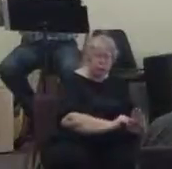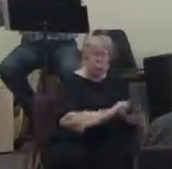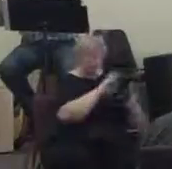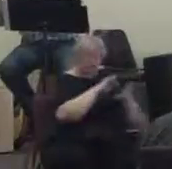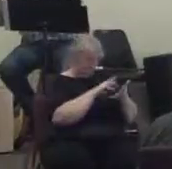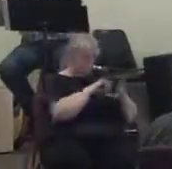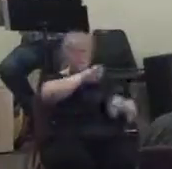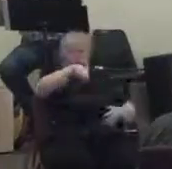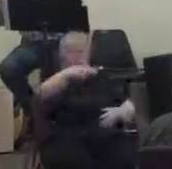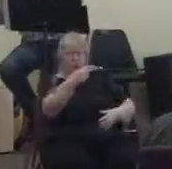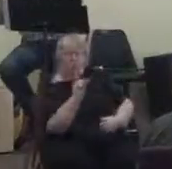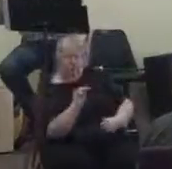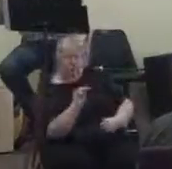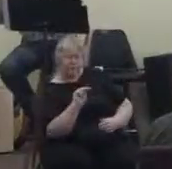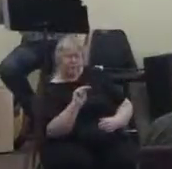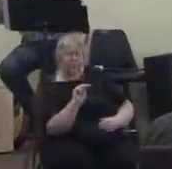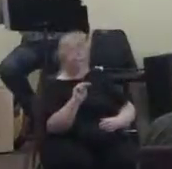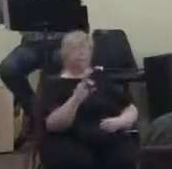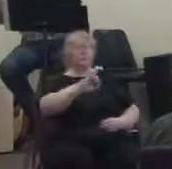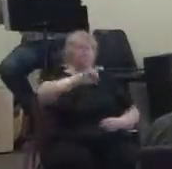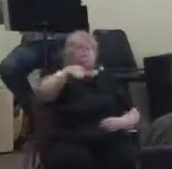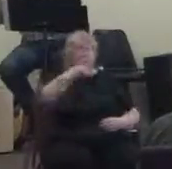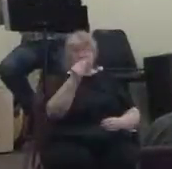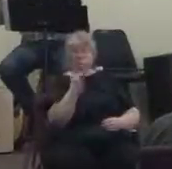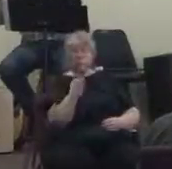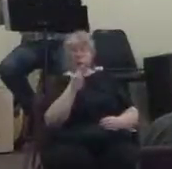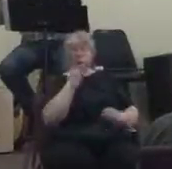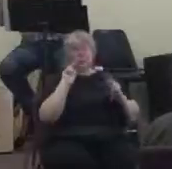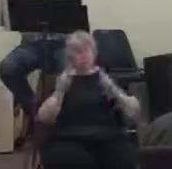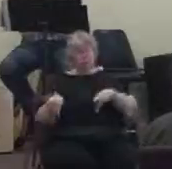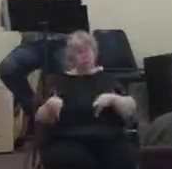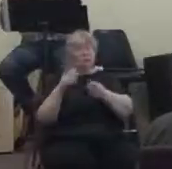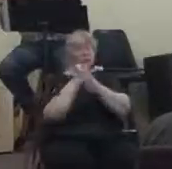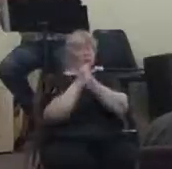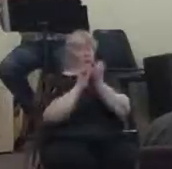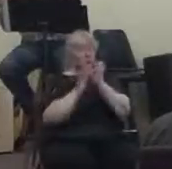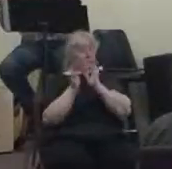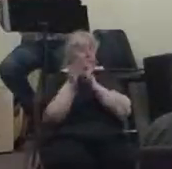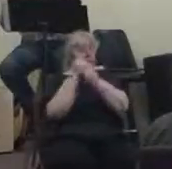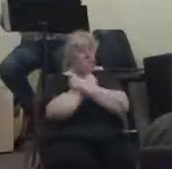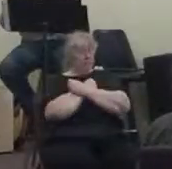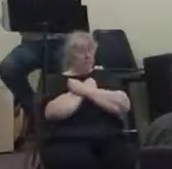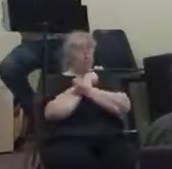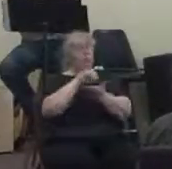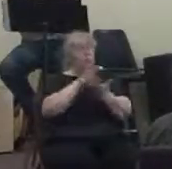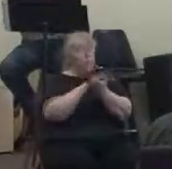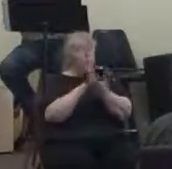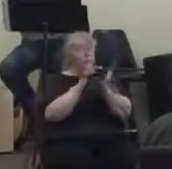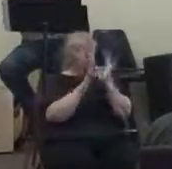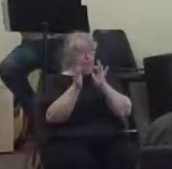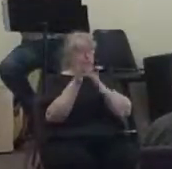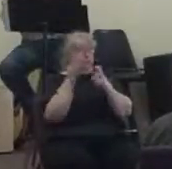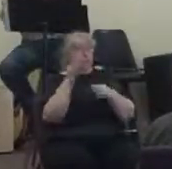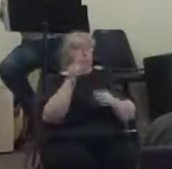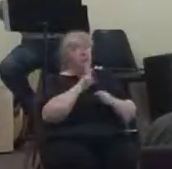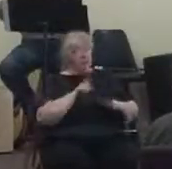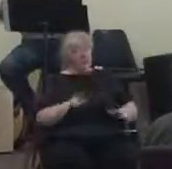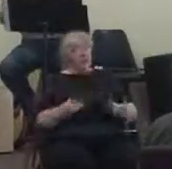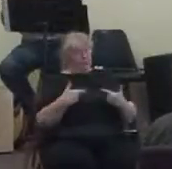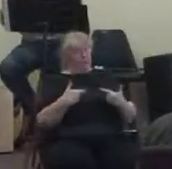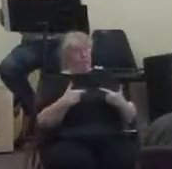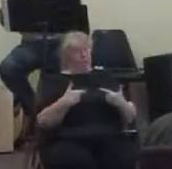John. John, the one whom Jesus loved, records the life of Jesus in John. And